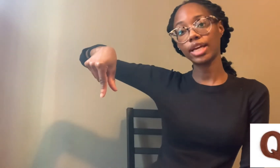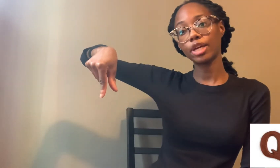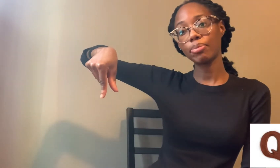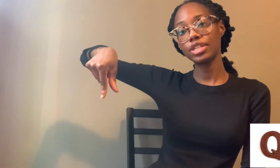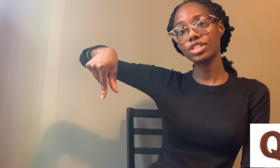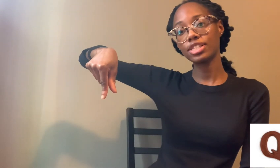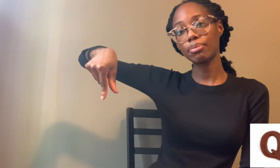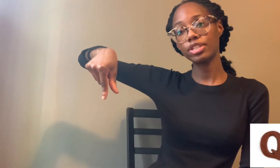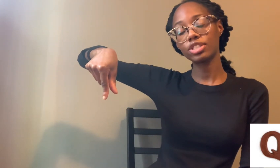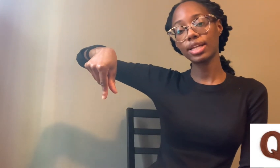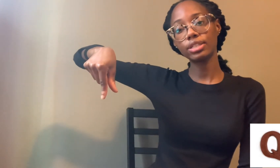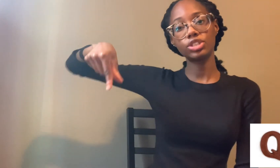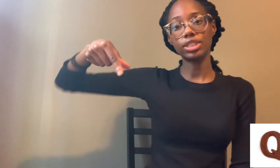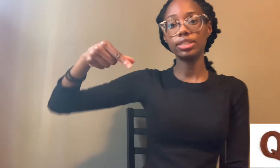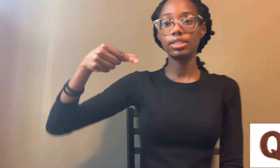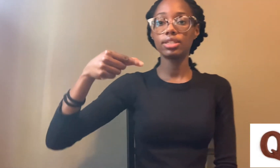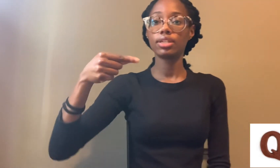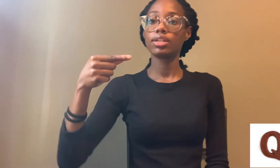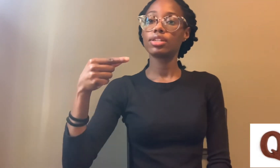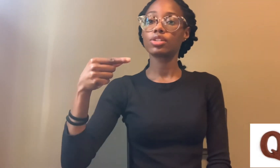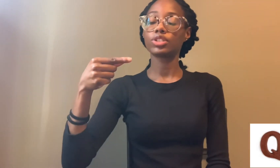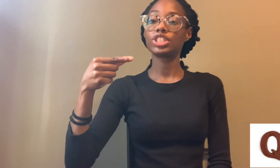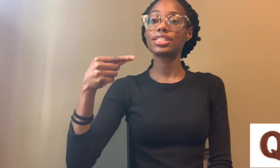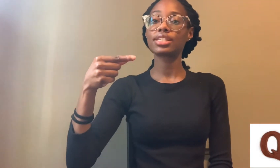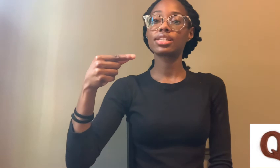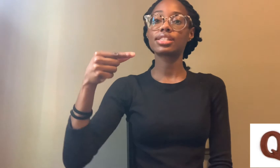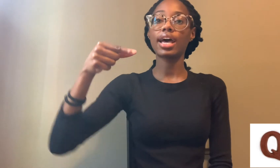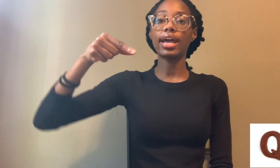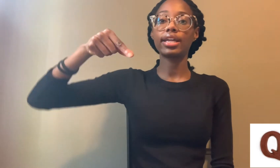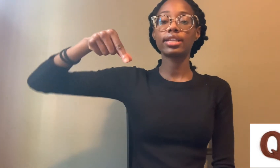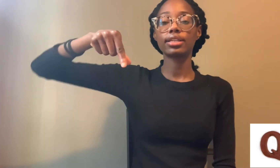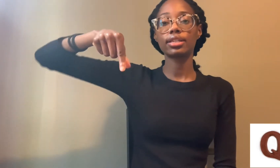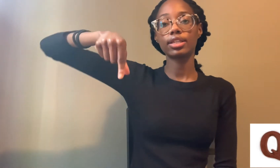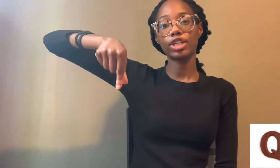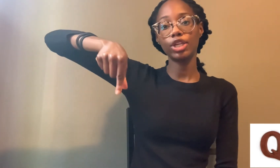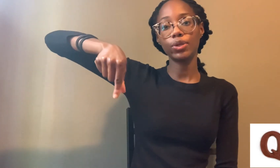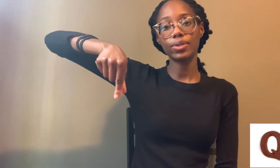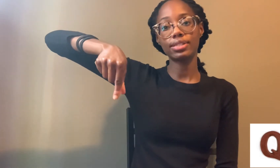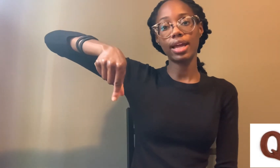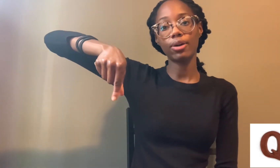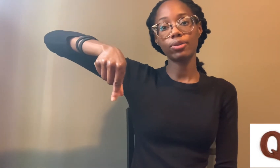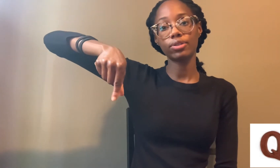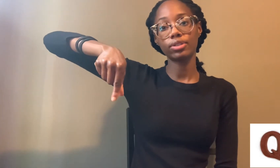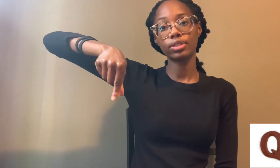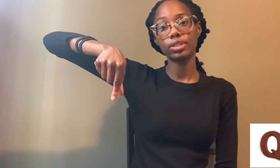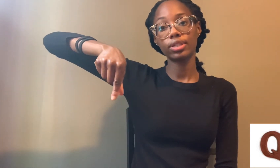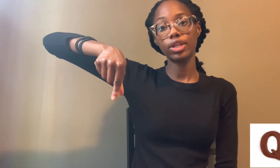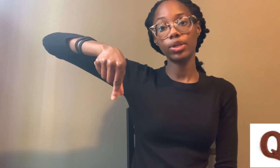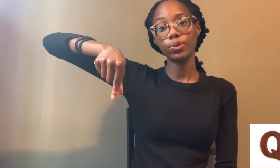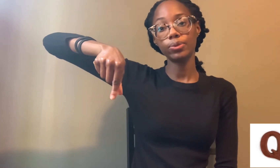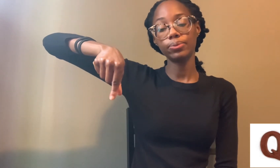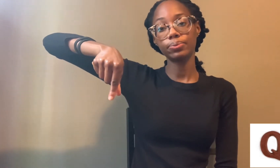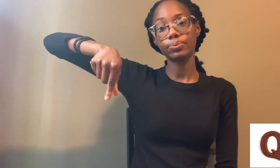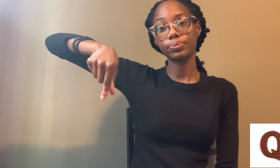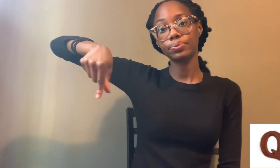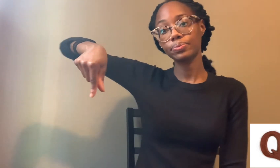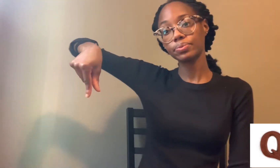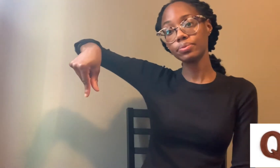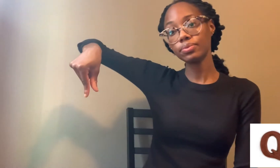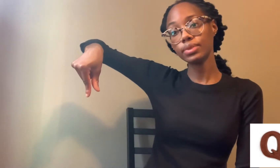you're pinching something, just like a G. So a G is to the side, Q is down. Q.